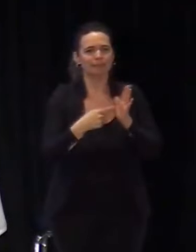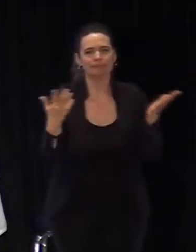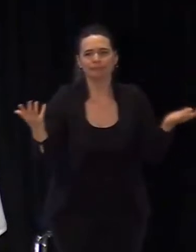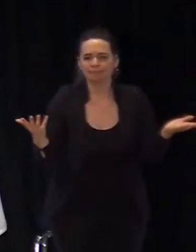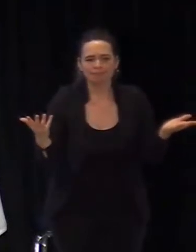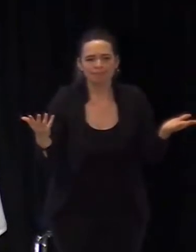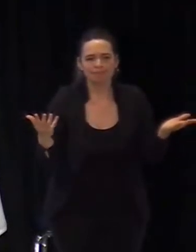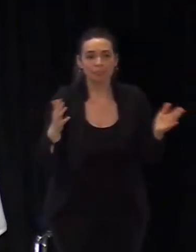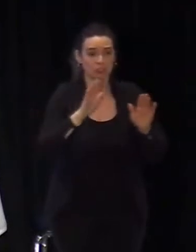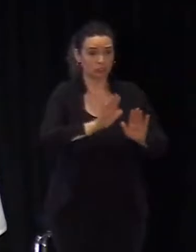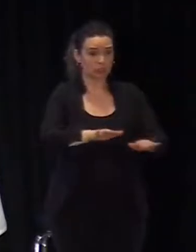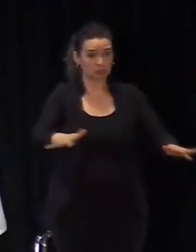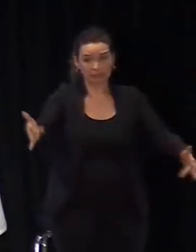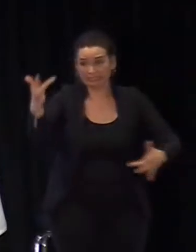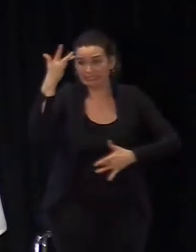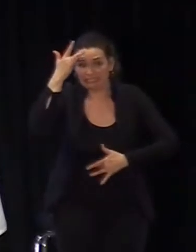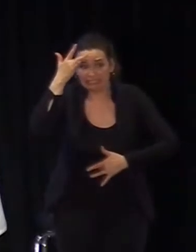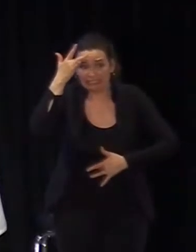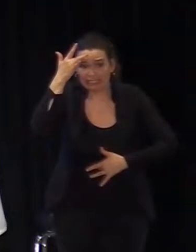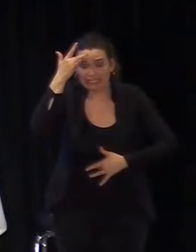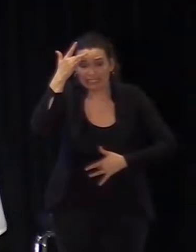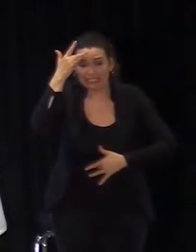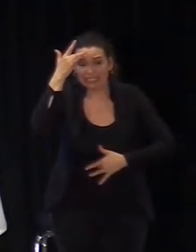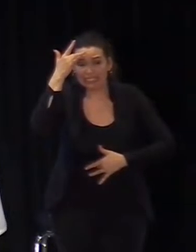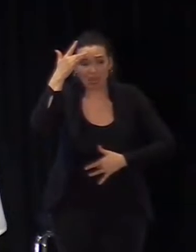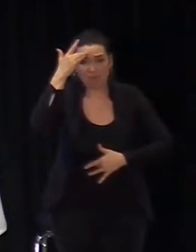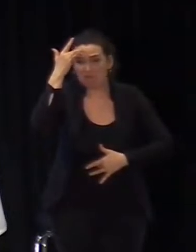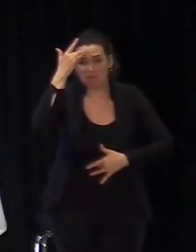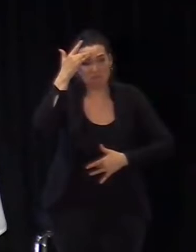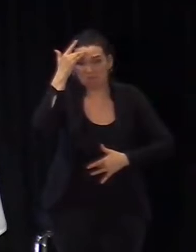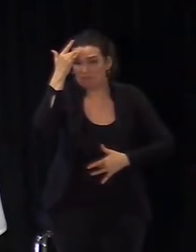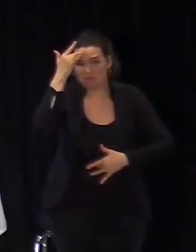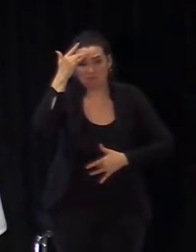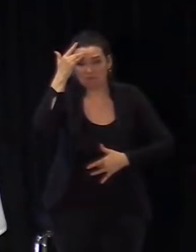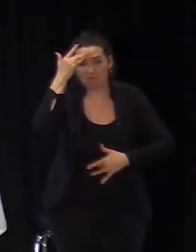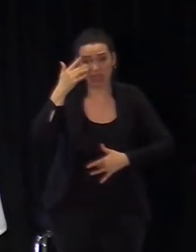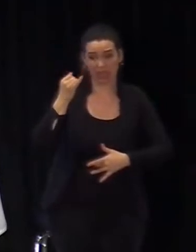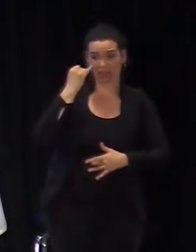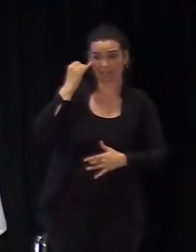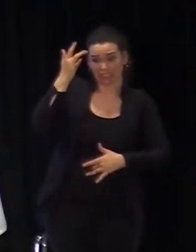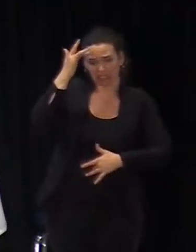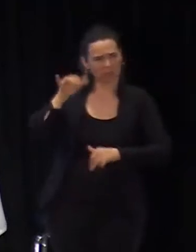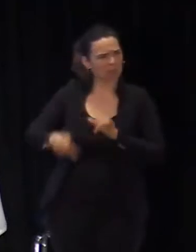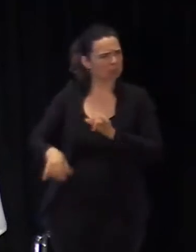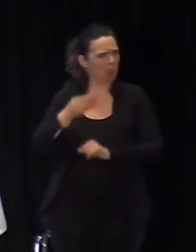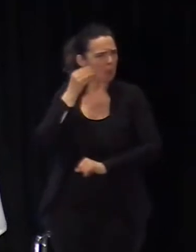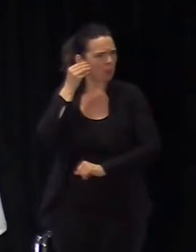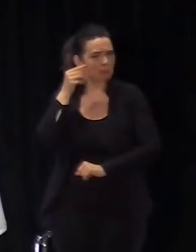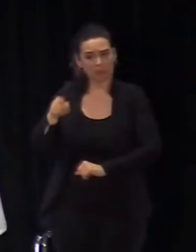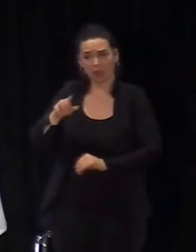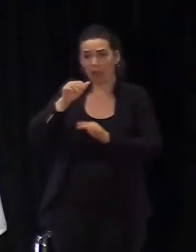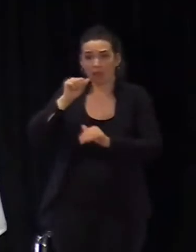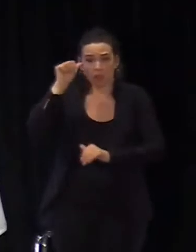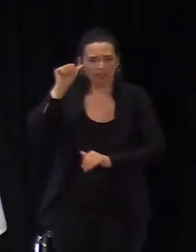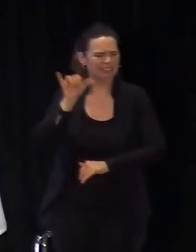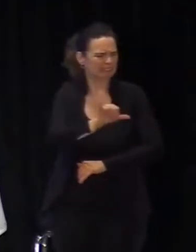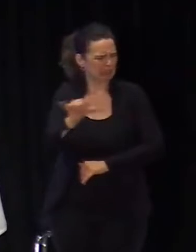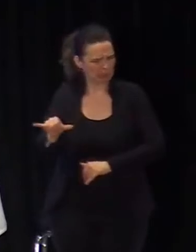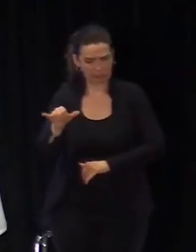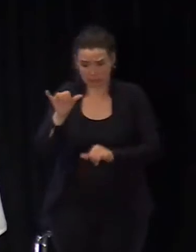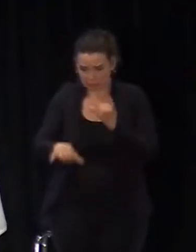in the buildings with symptoms. They have to go get a PCR test to be confirmed to be allowed back into the school building,